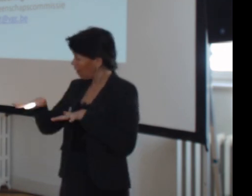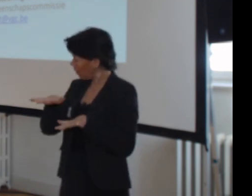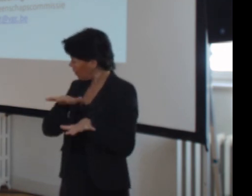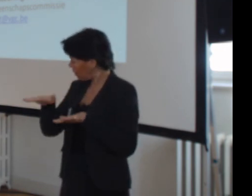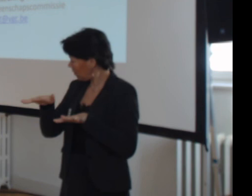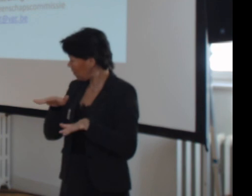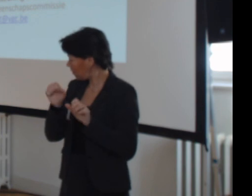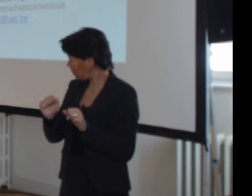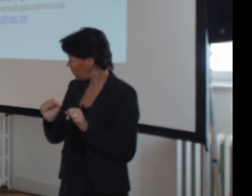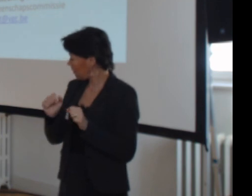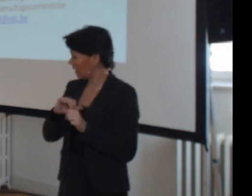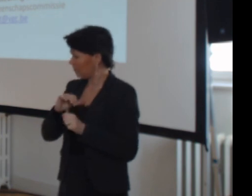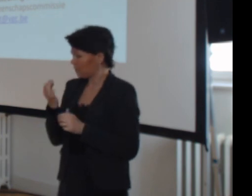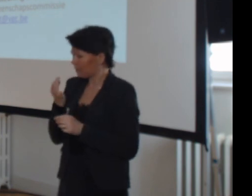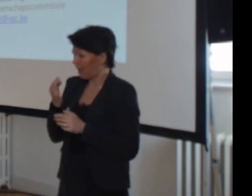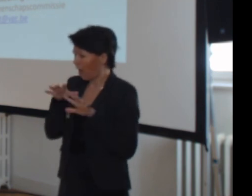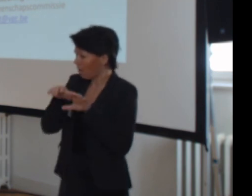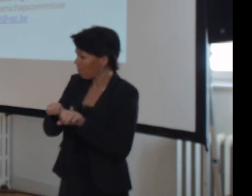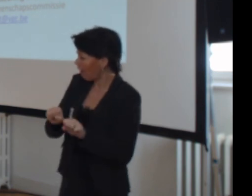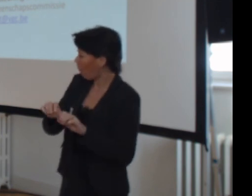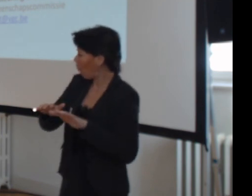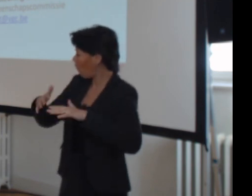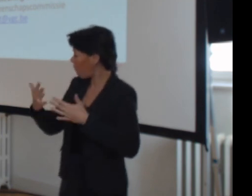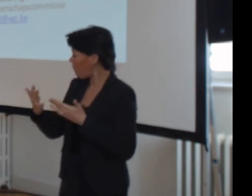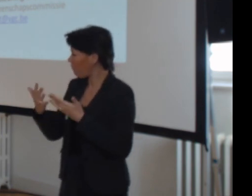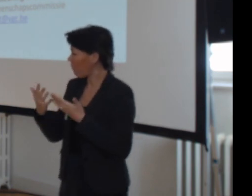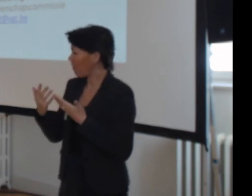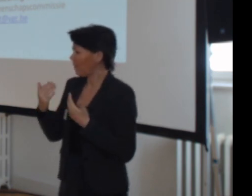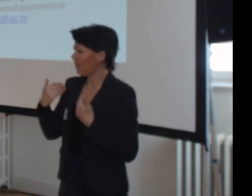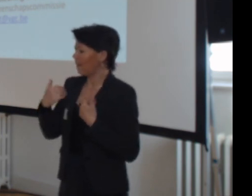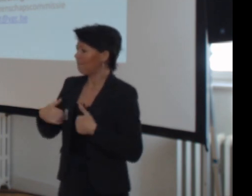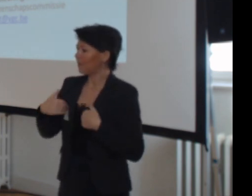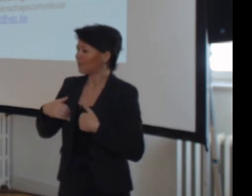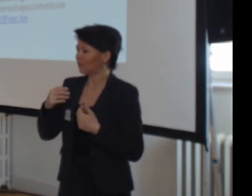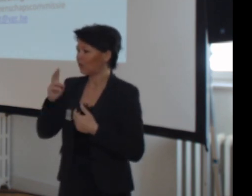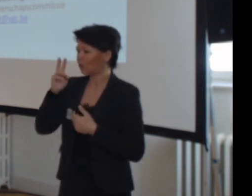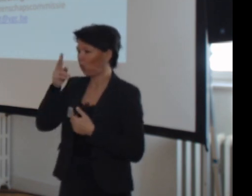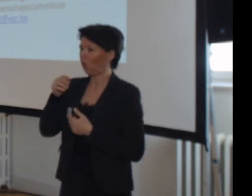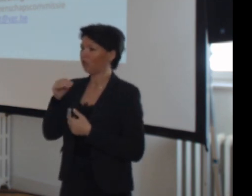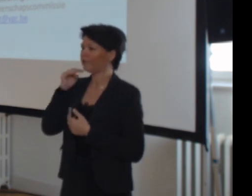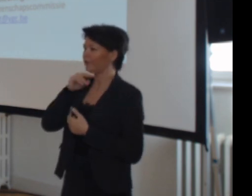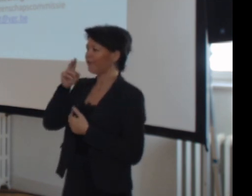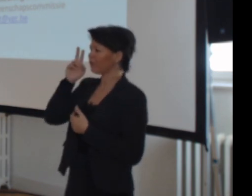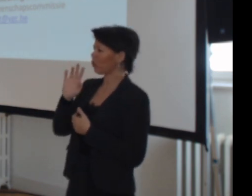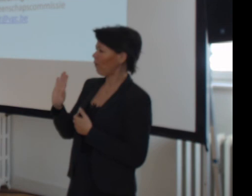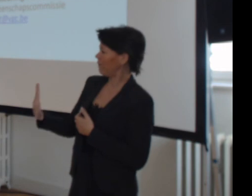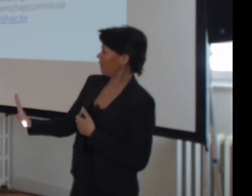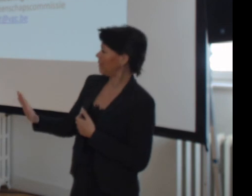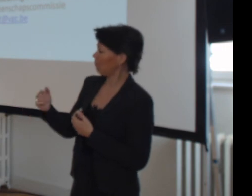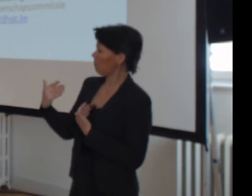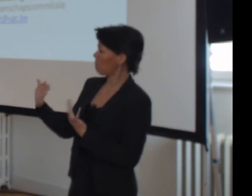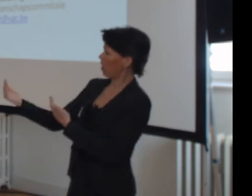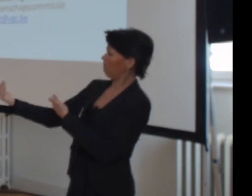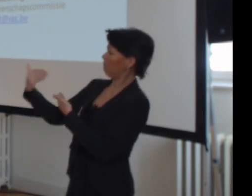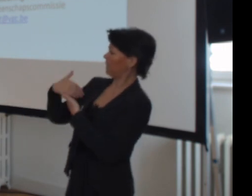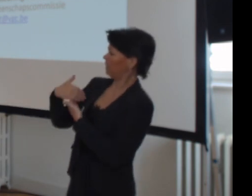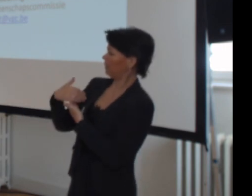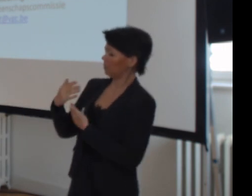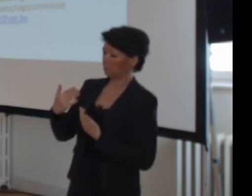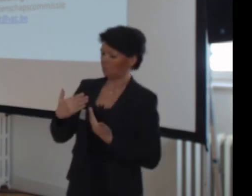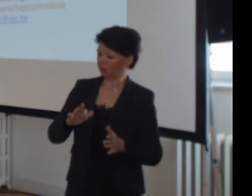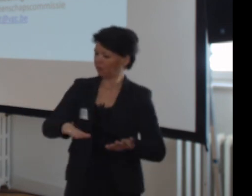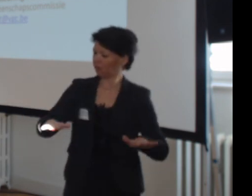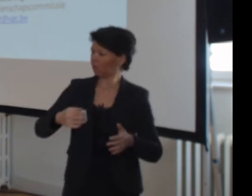there a specific approach that you're using, or are people just very trusting and just letting you in and read aloud to their